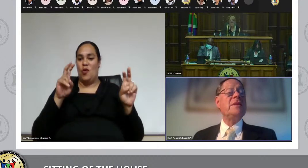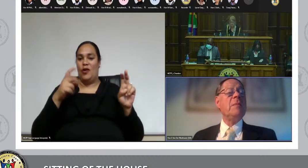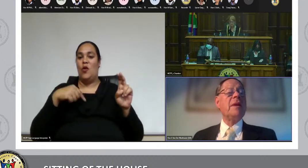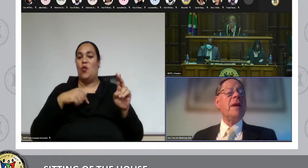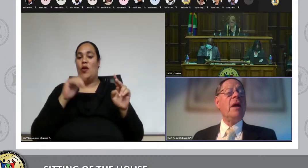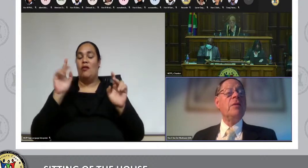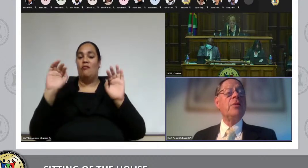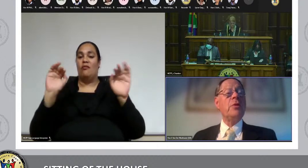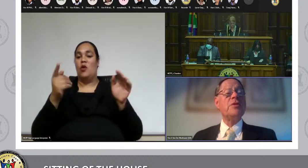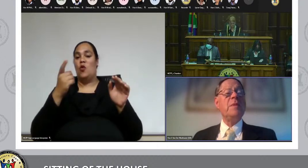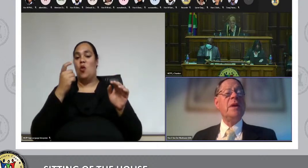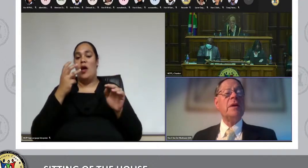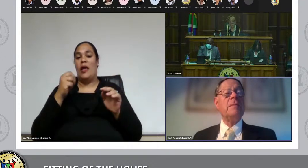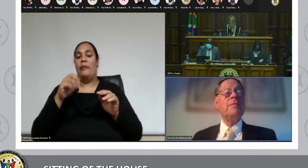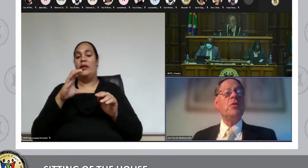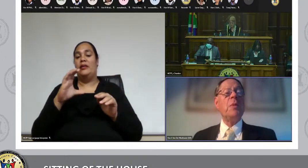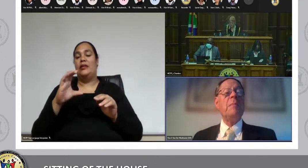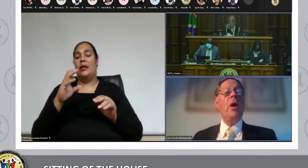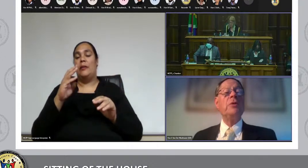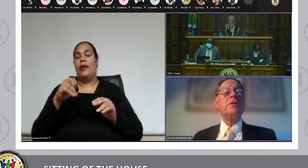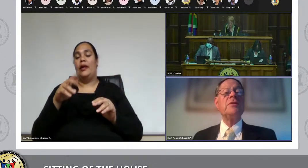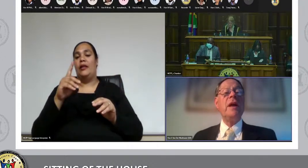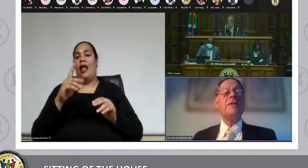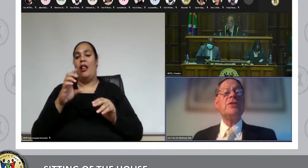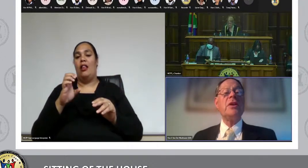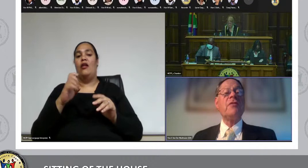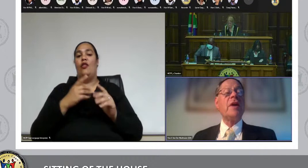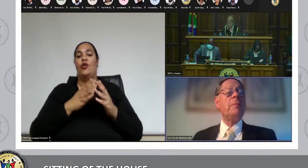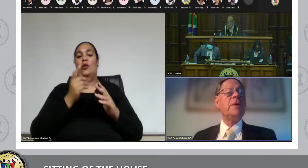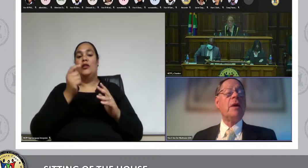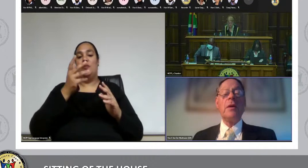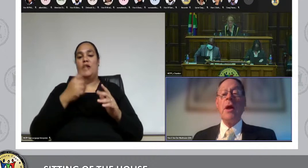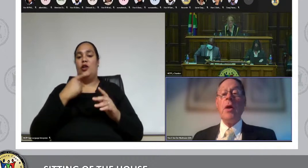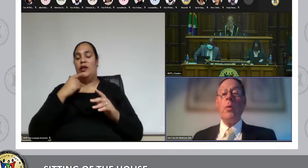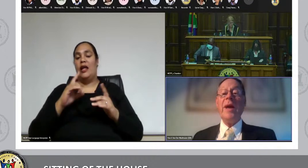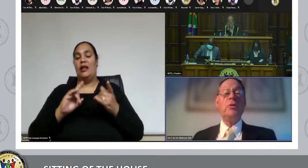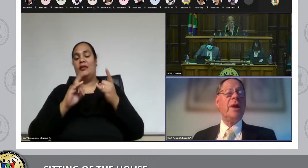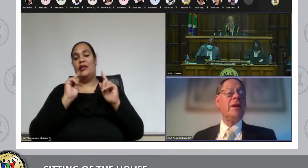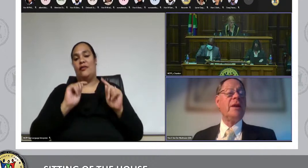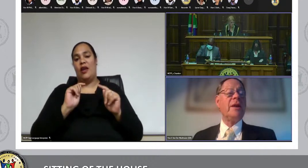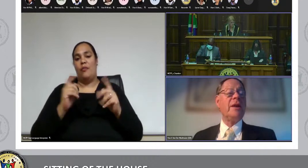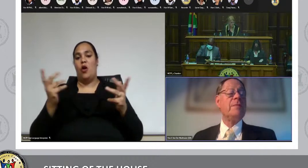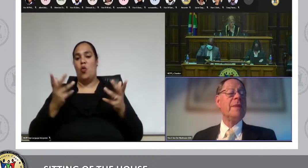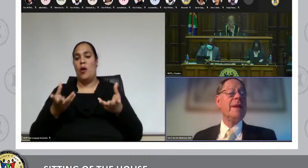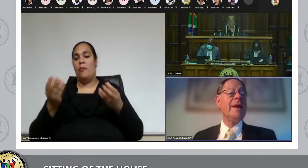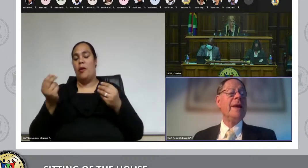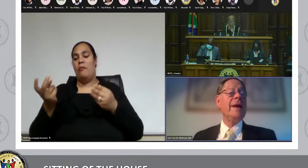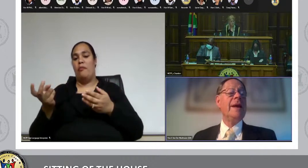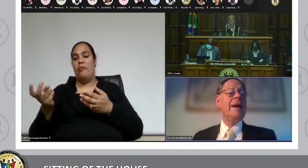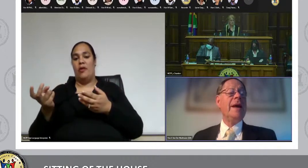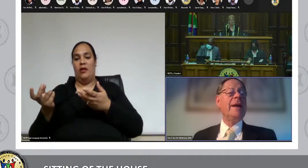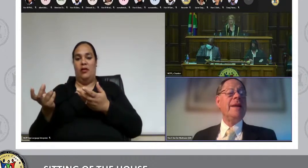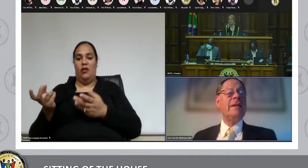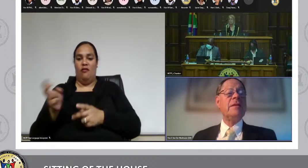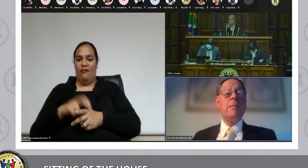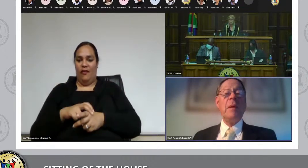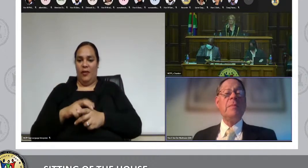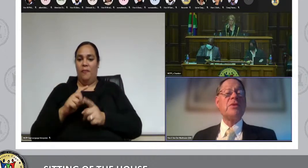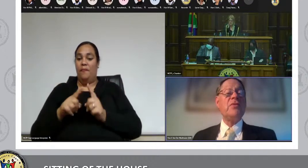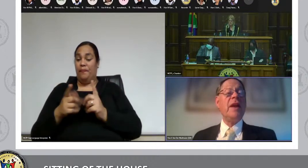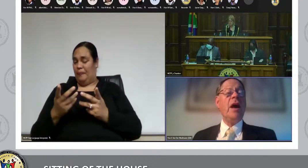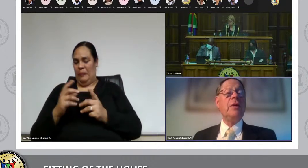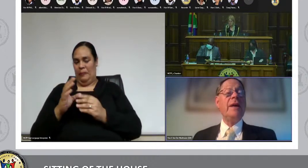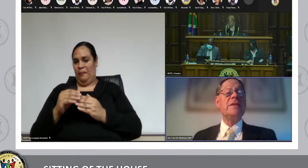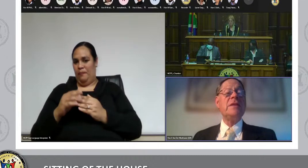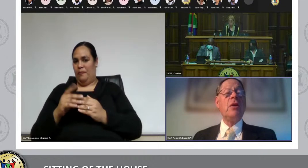on MEC Bradell through the Speaker to be bold and tell the City of Cape Town where to get off." And yet the